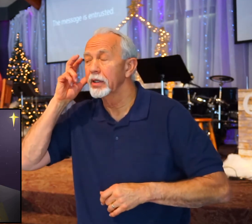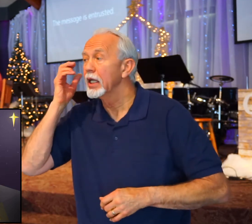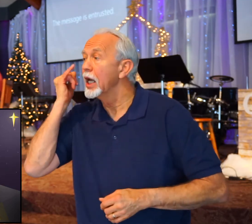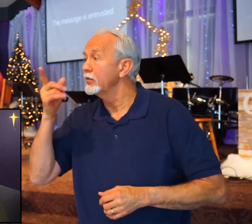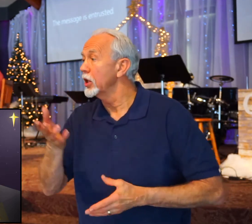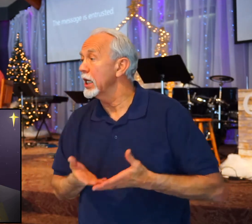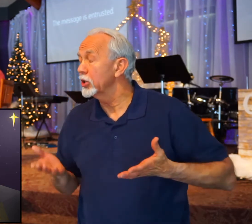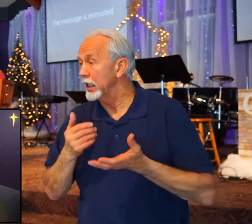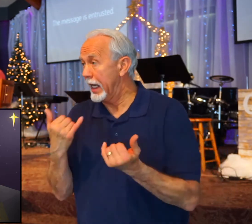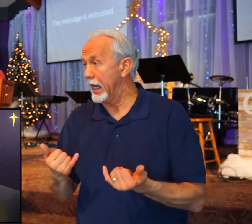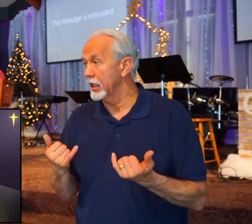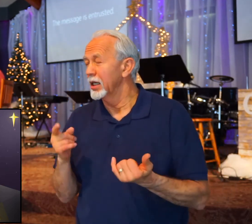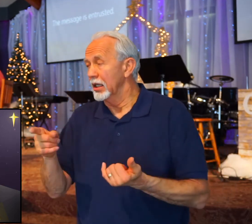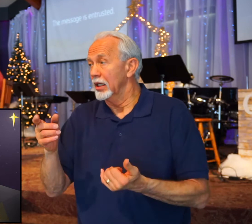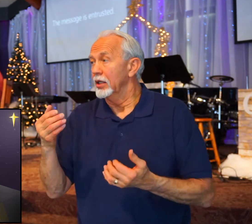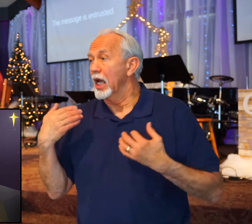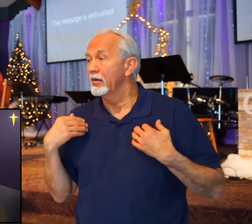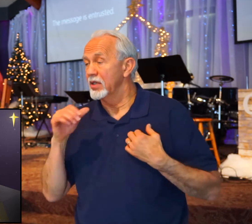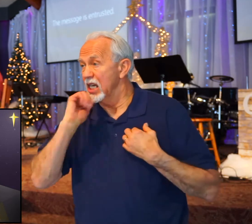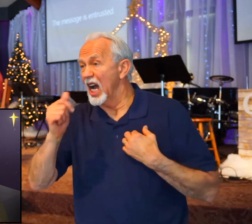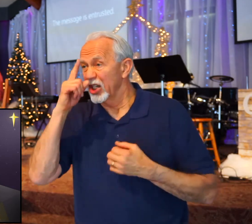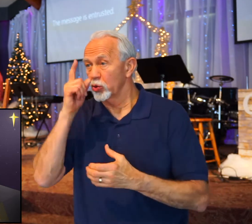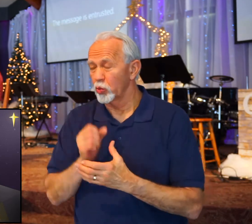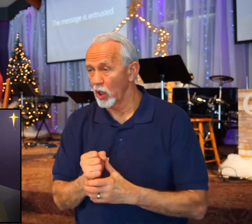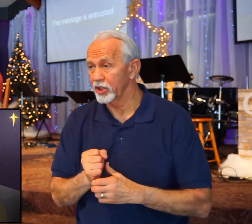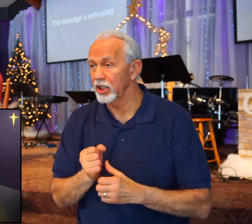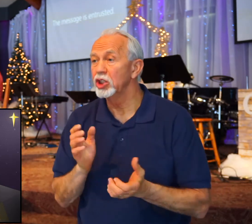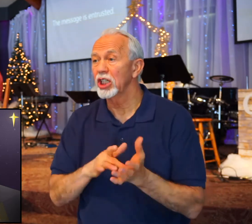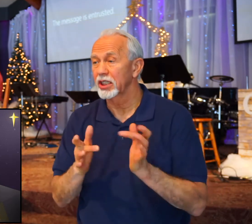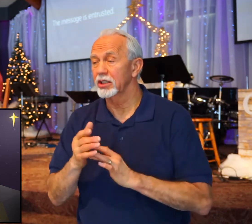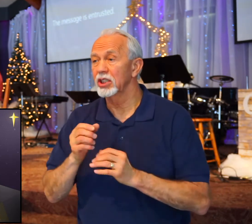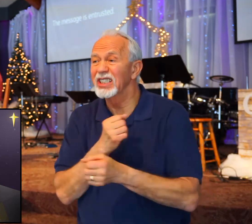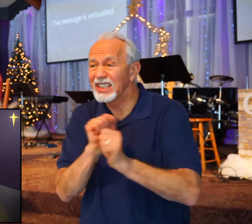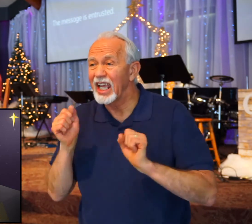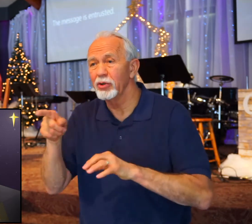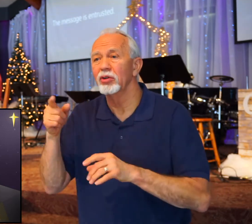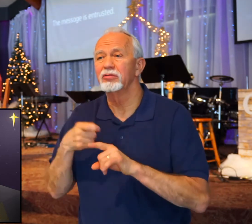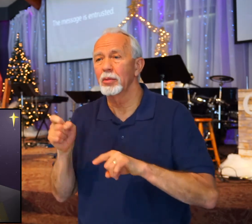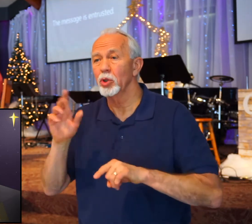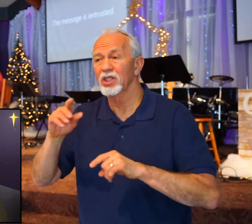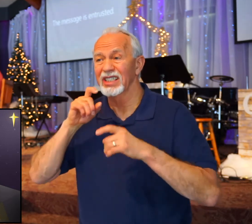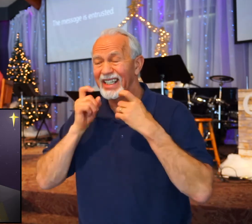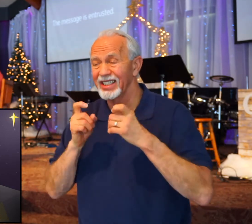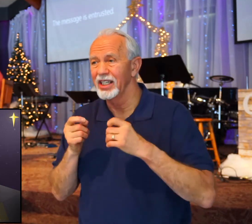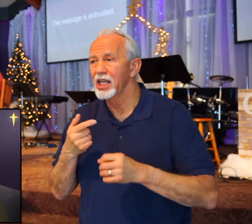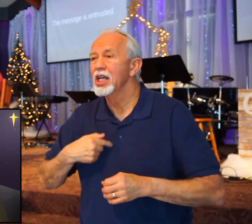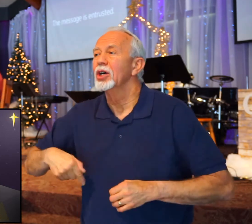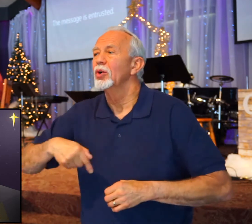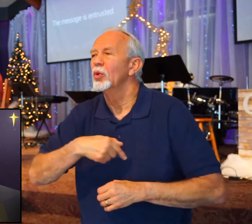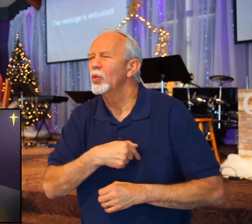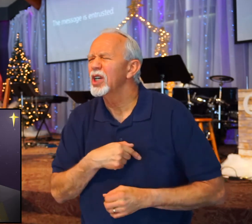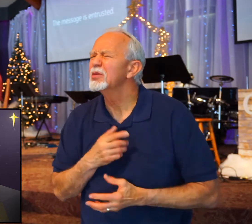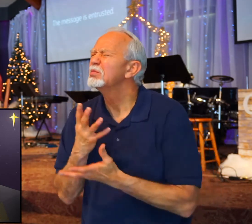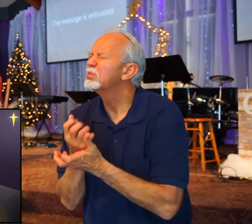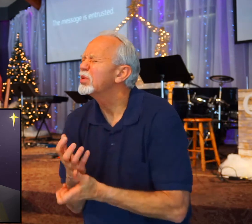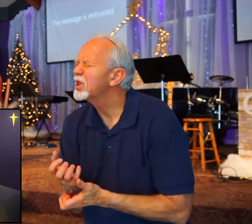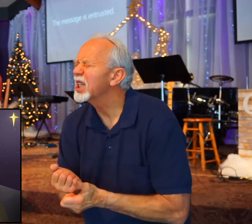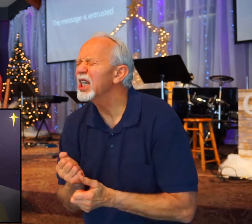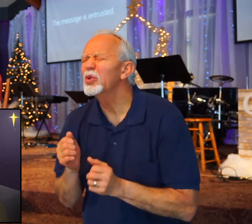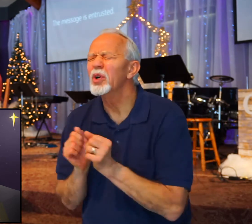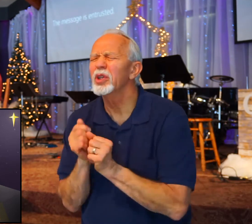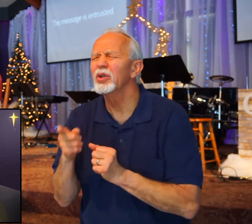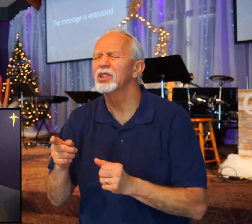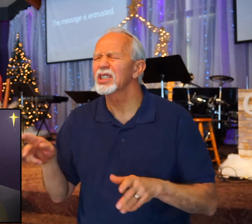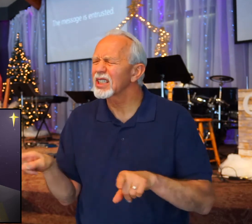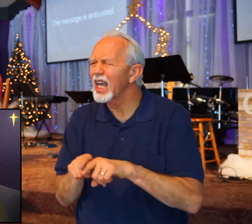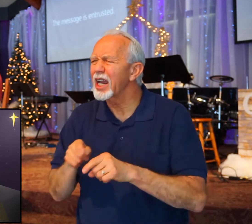today and you have not trusted Jesus to save you from your sin, we plead with you, just as